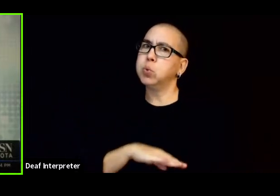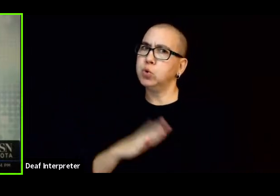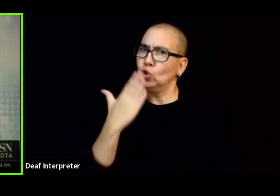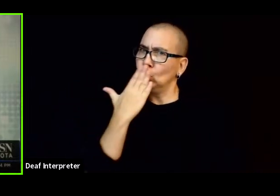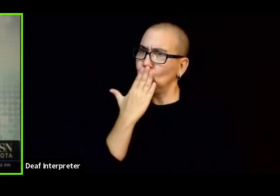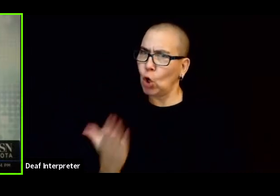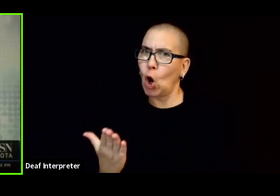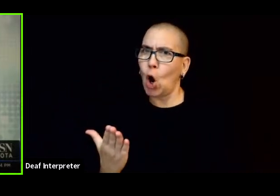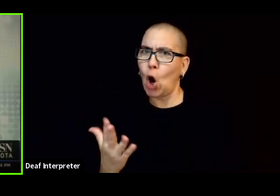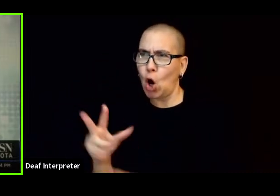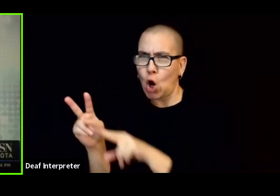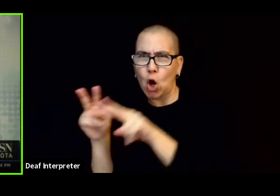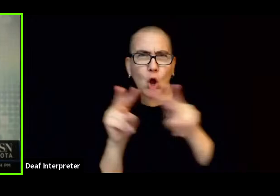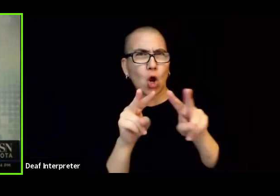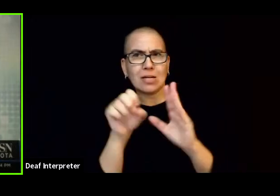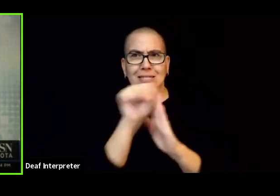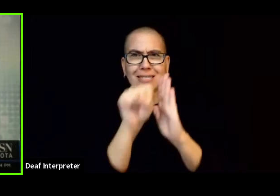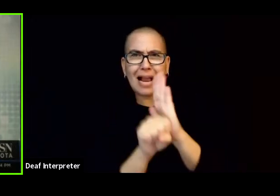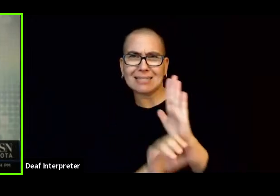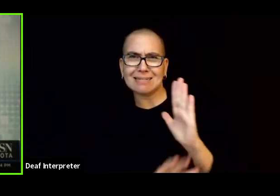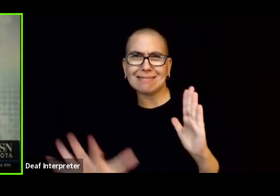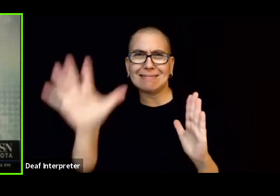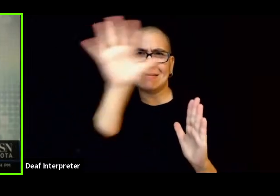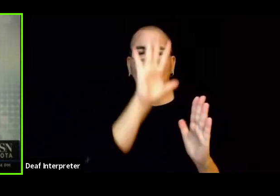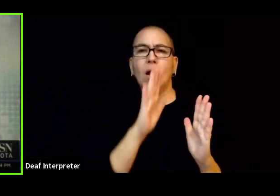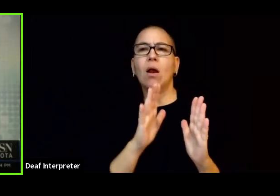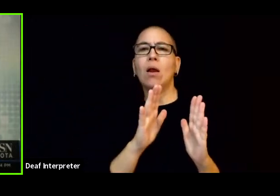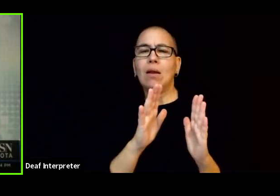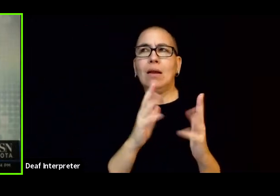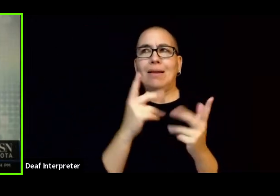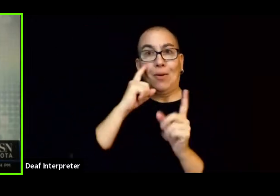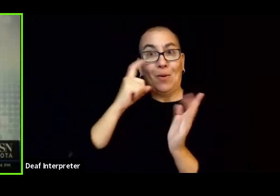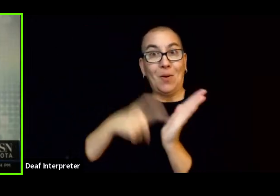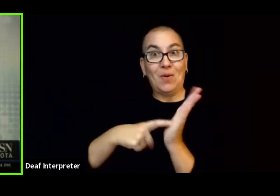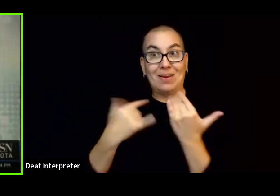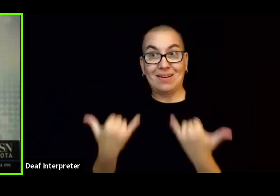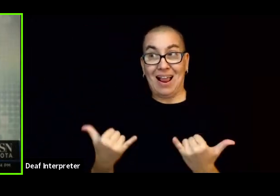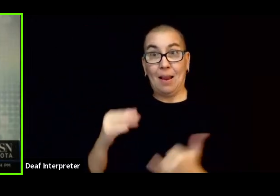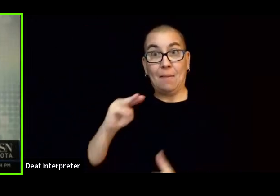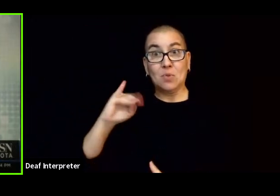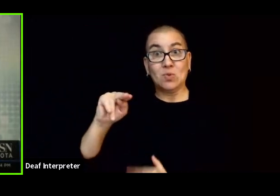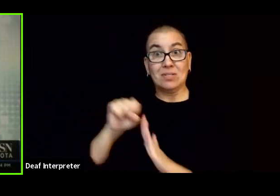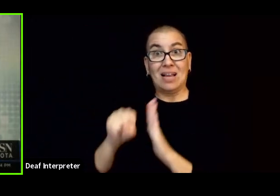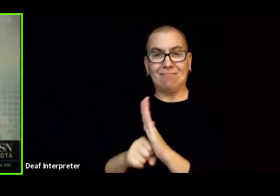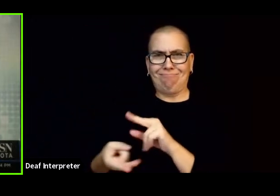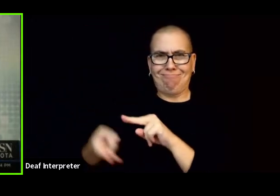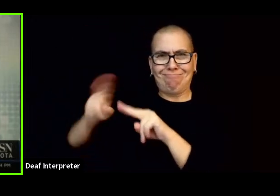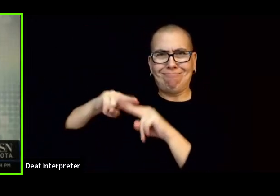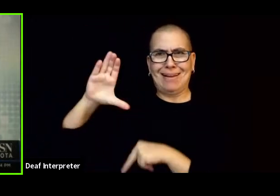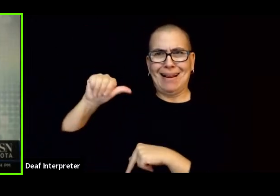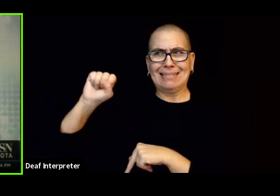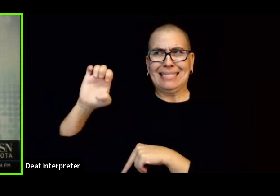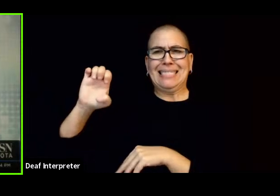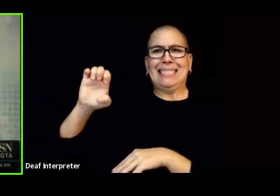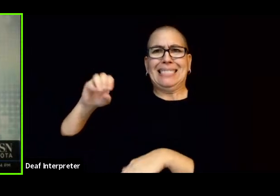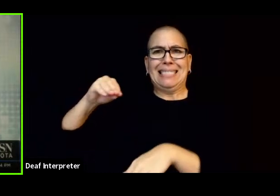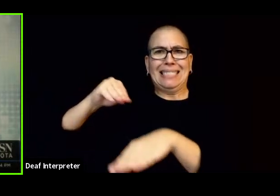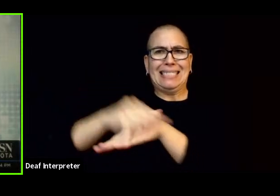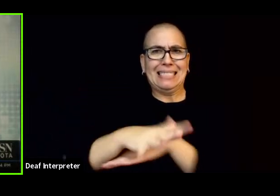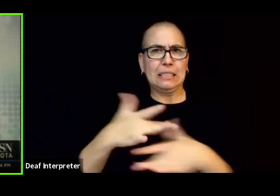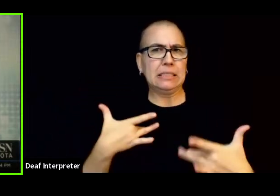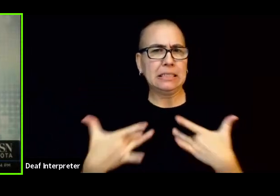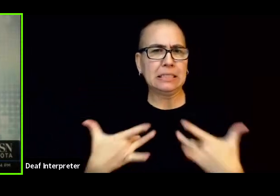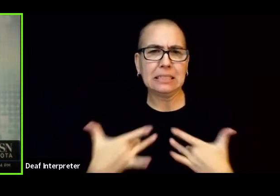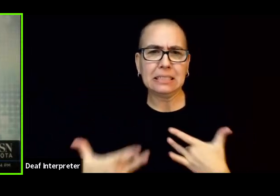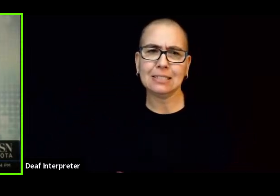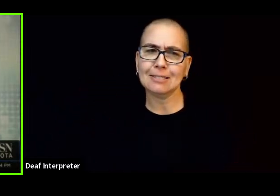state. Even one death is too many. Deaths have not reached former peak levels, but they are increasing.